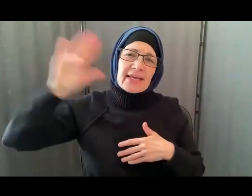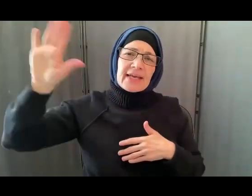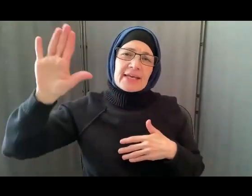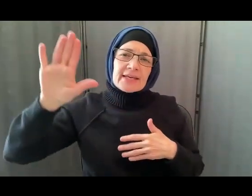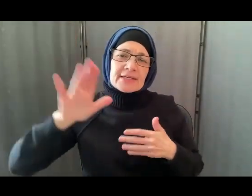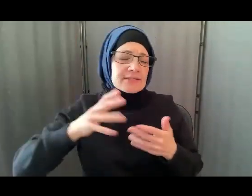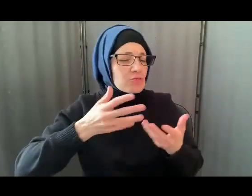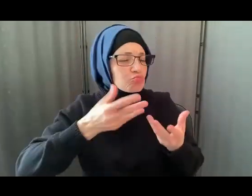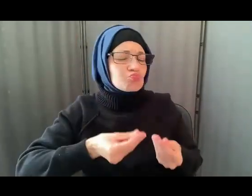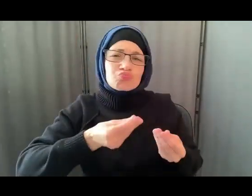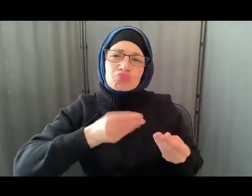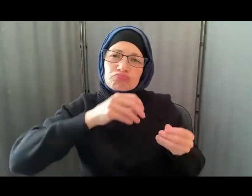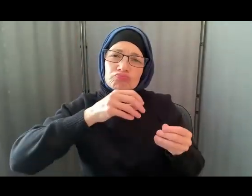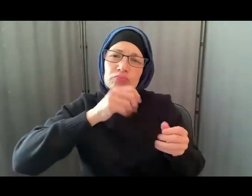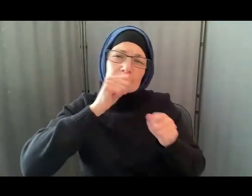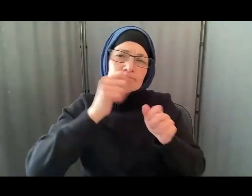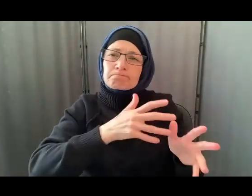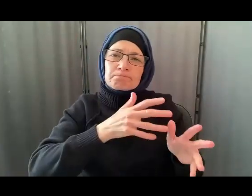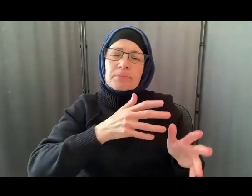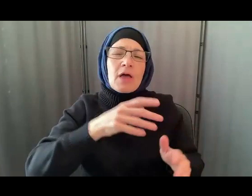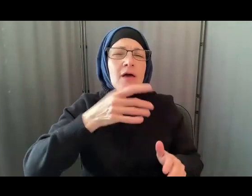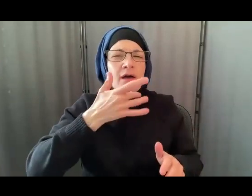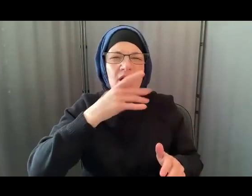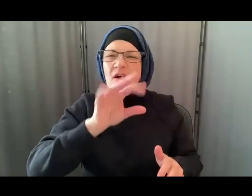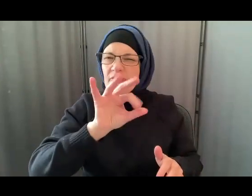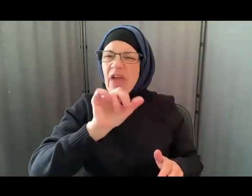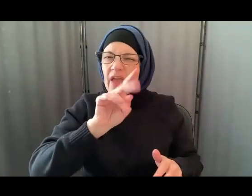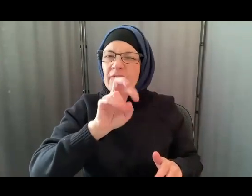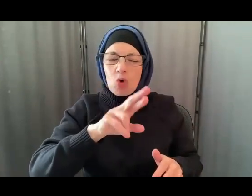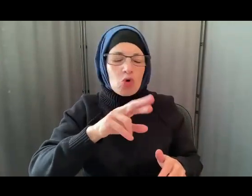and may guide you to a straight path.